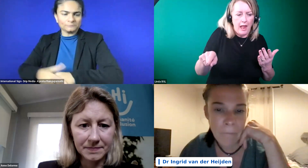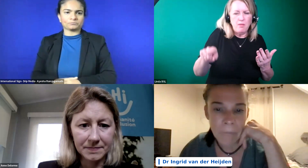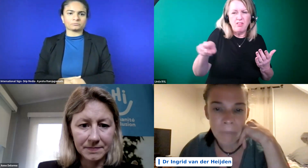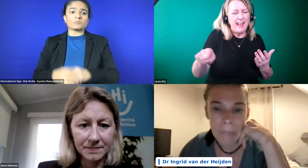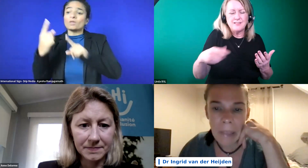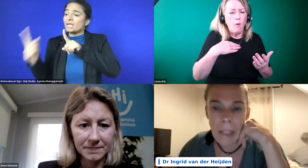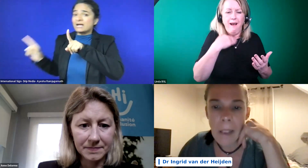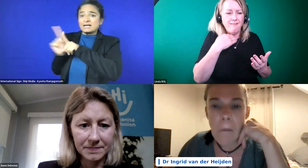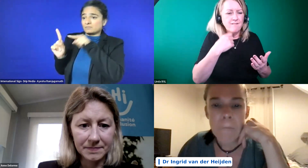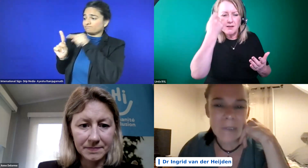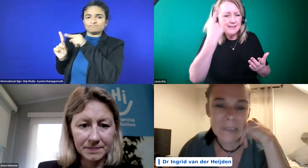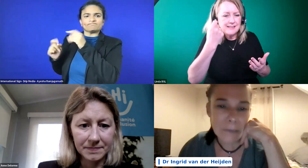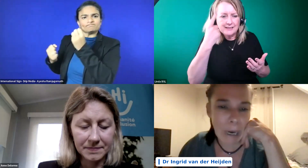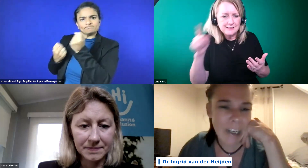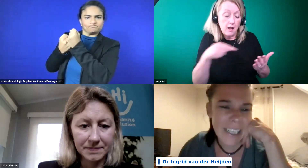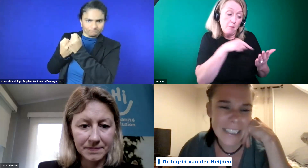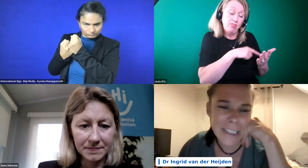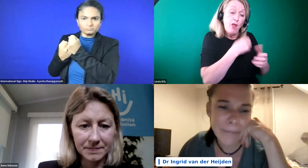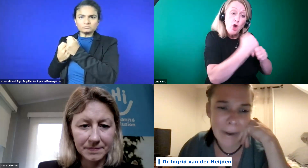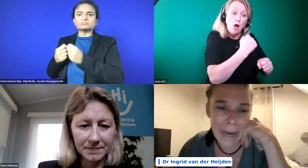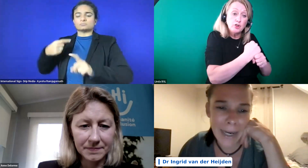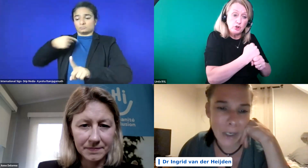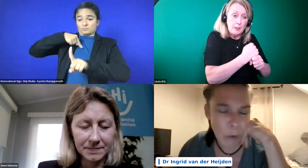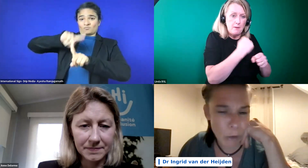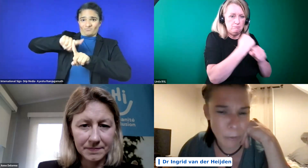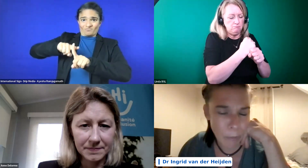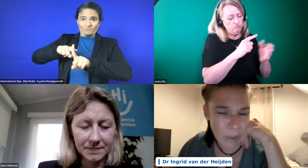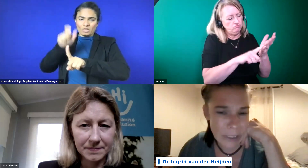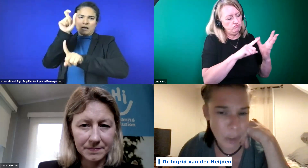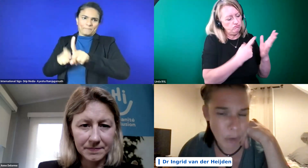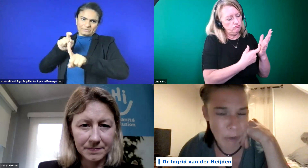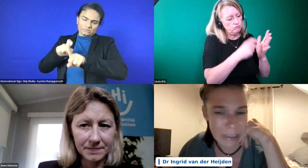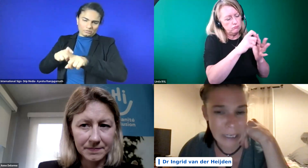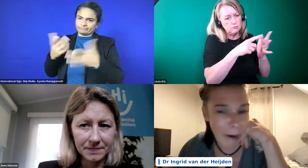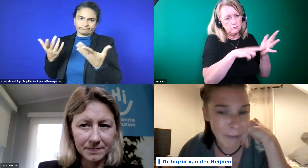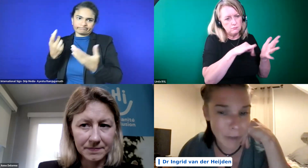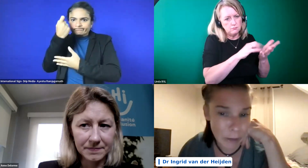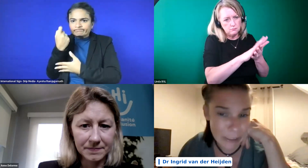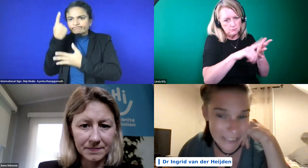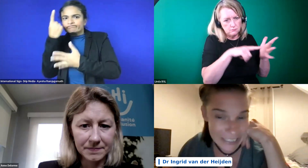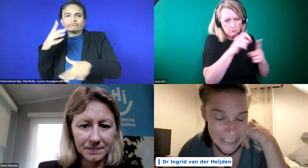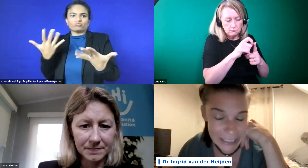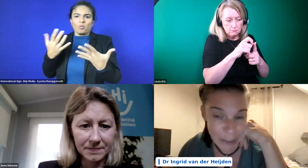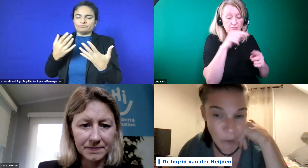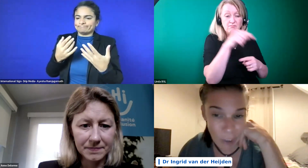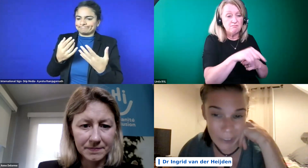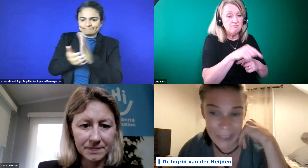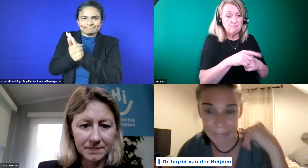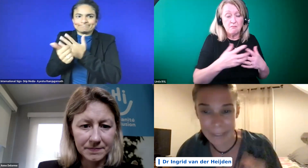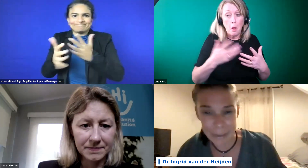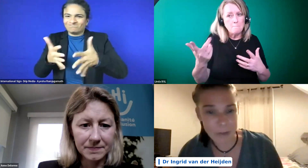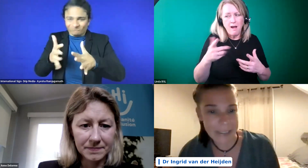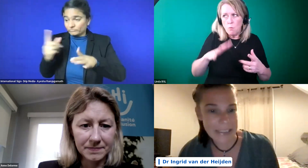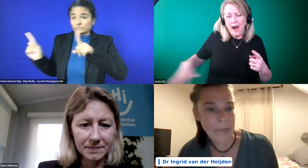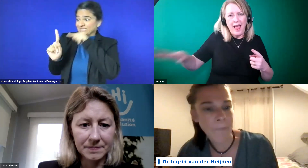capacity. But guardians by court-appointed authority often don't exist in